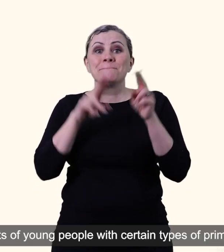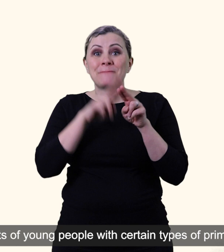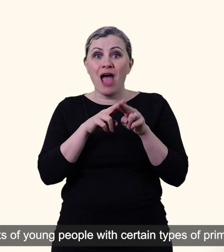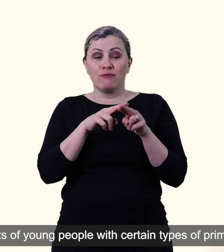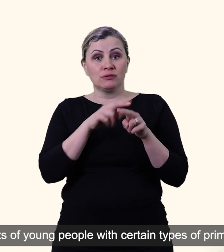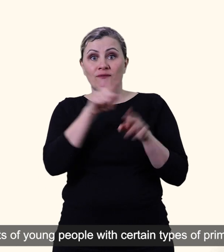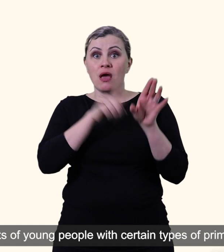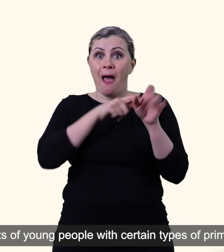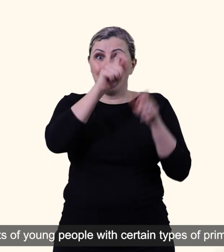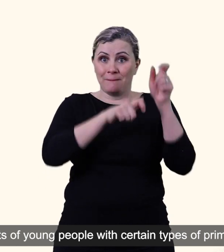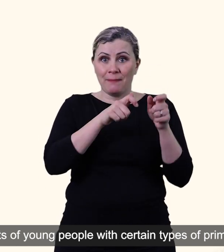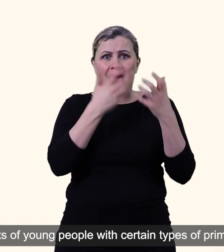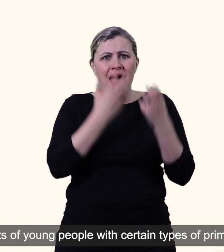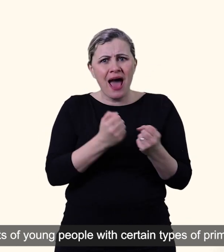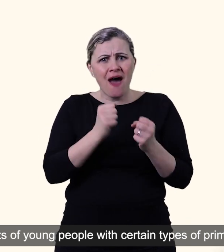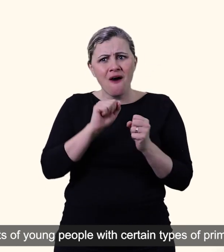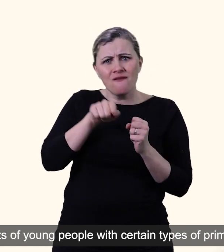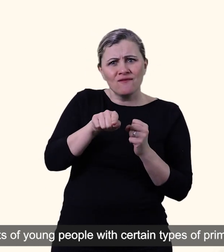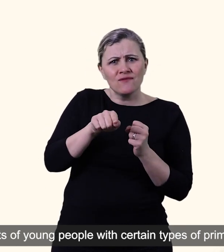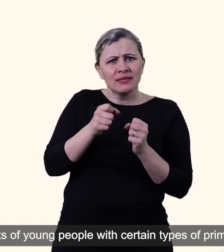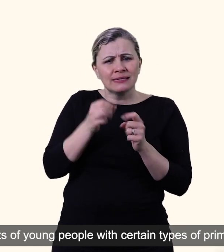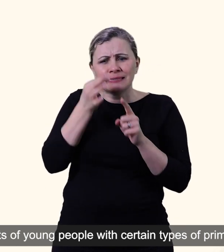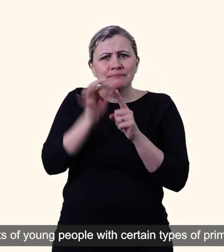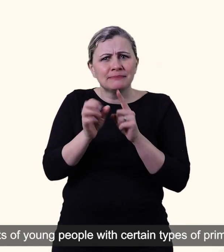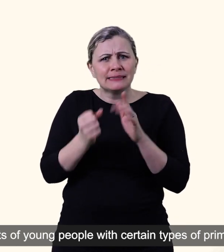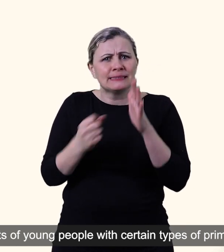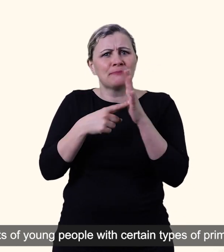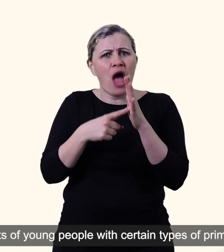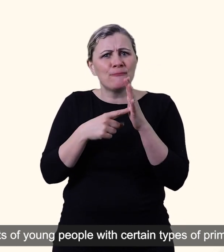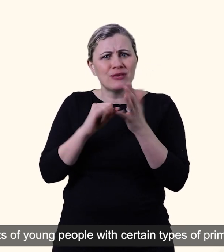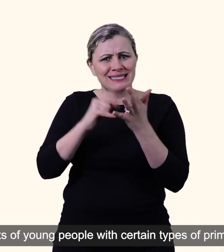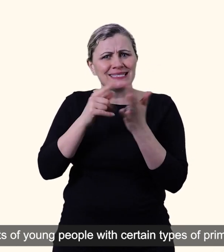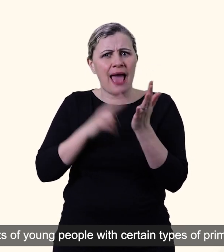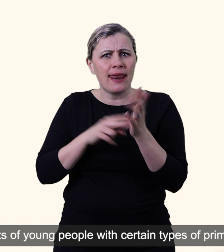The parents of young people with certain types of primary SEN,